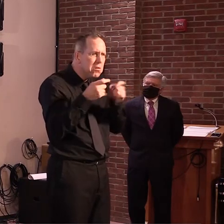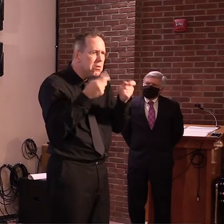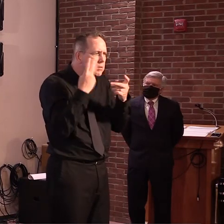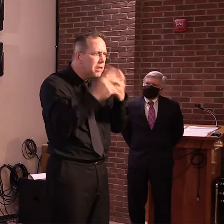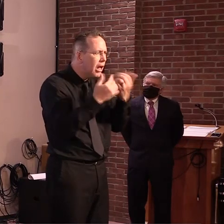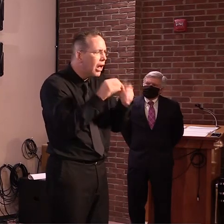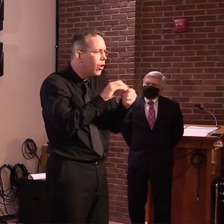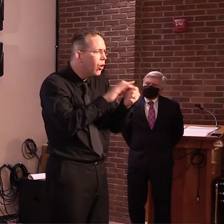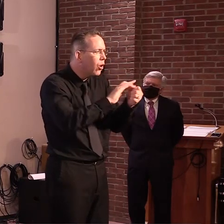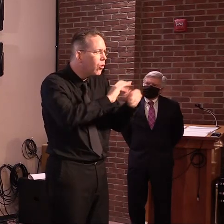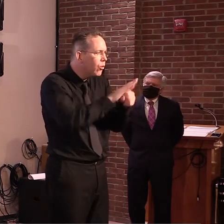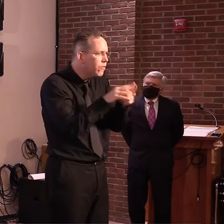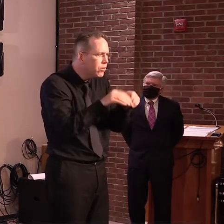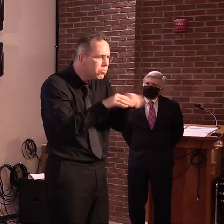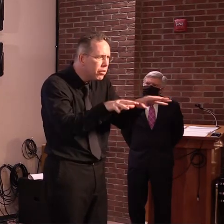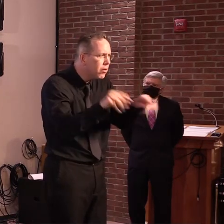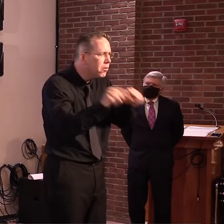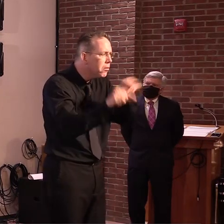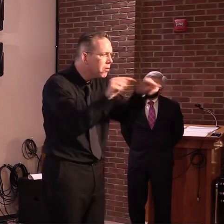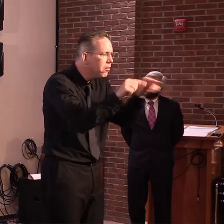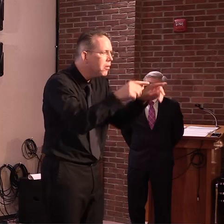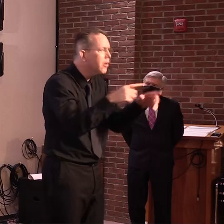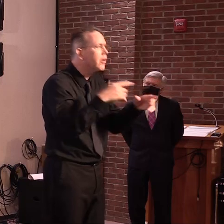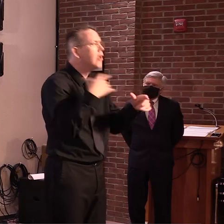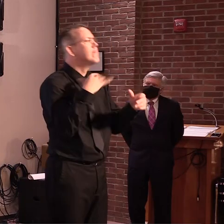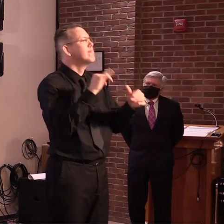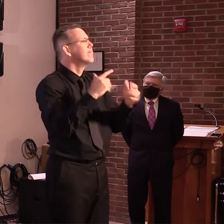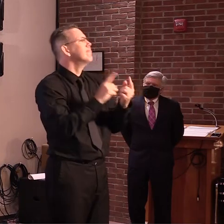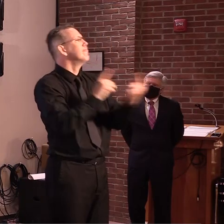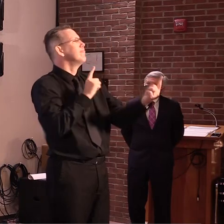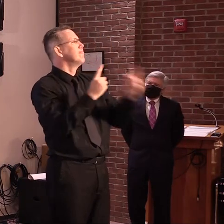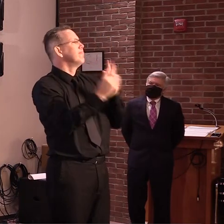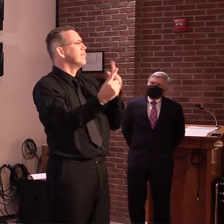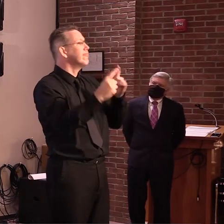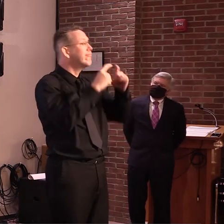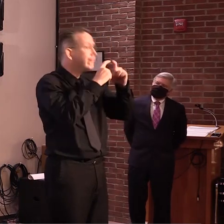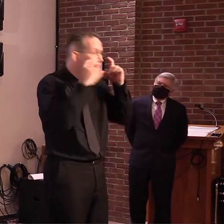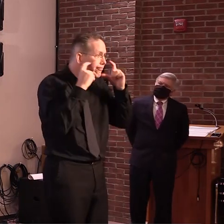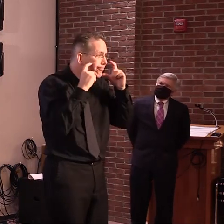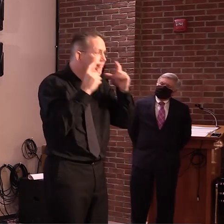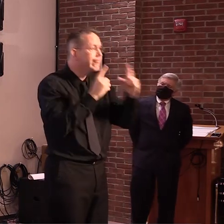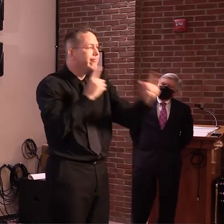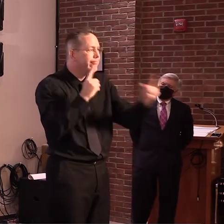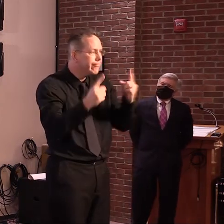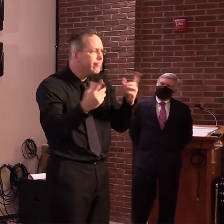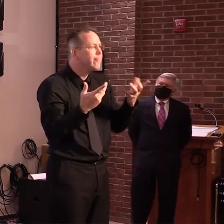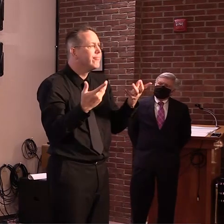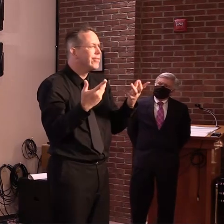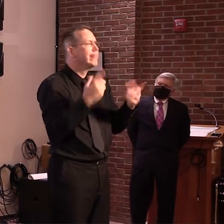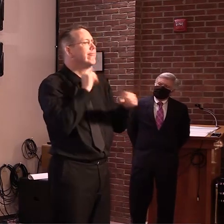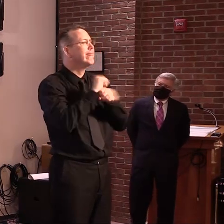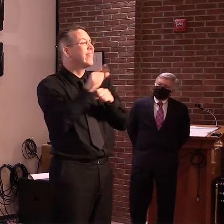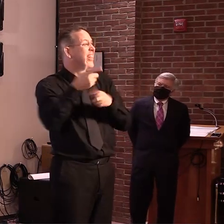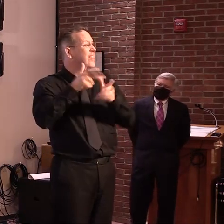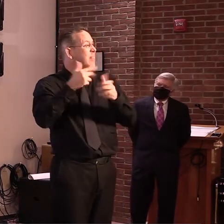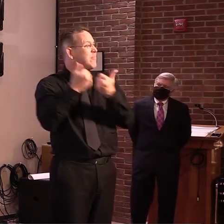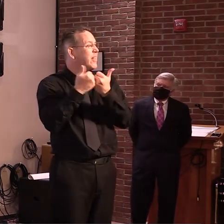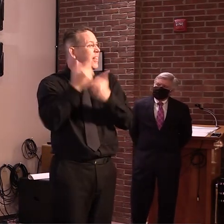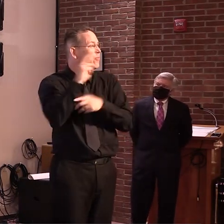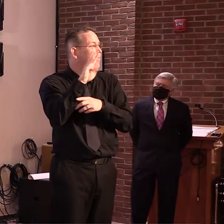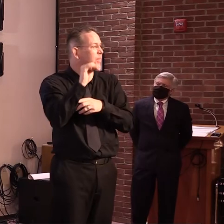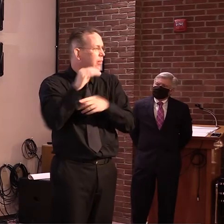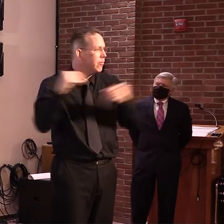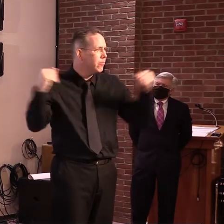that is important. This was a mass gathering, and it was only a few days later,